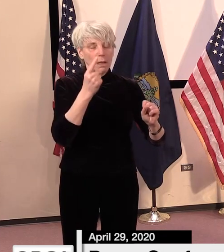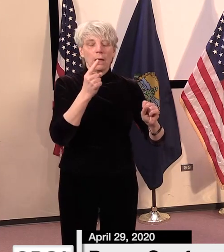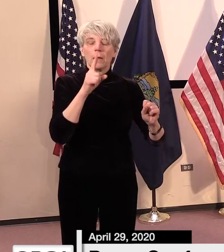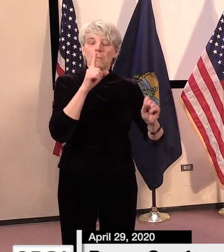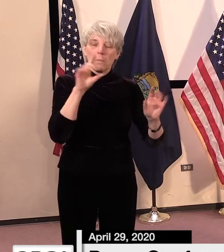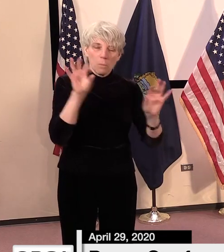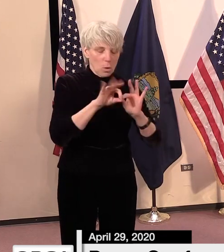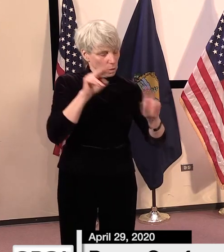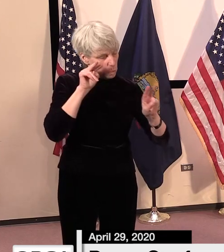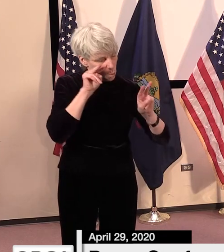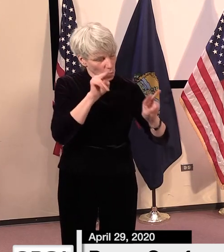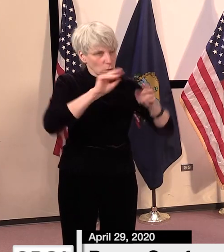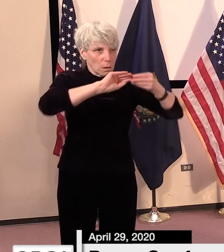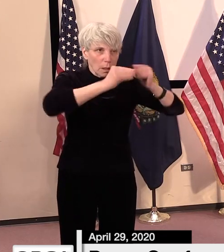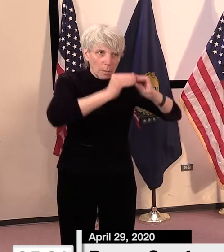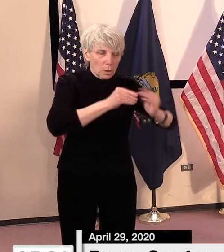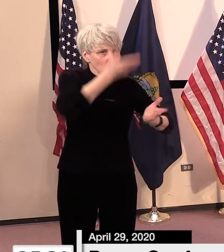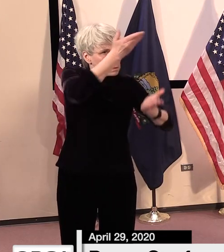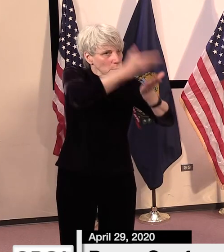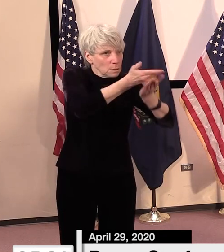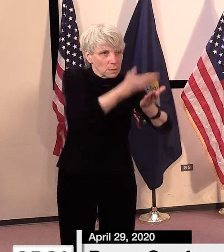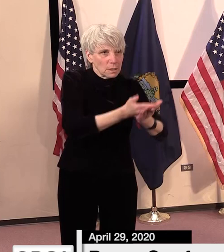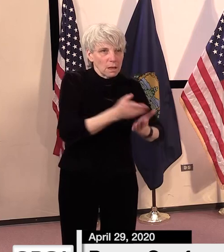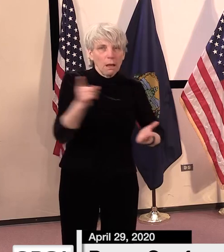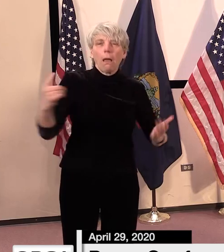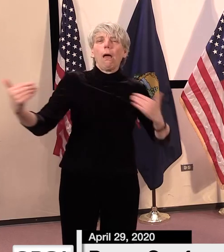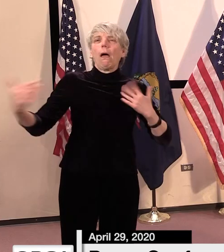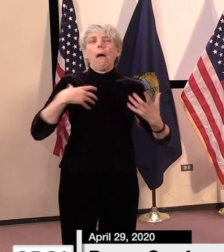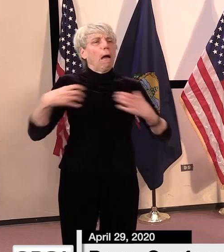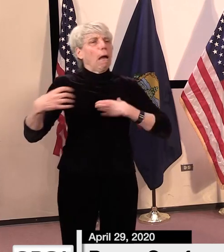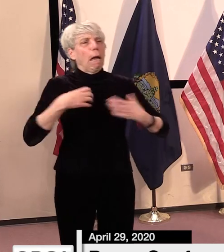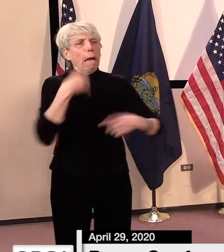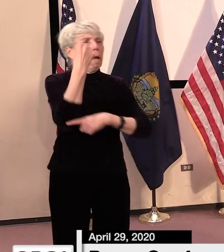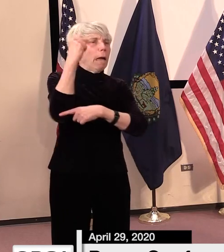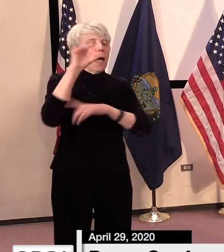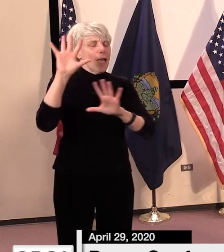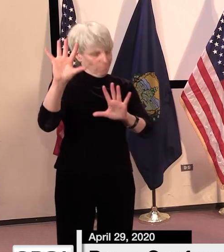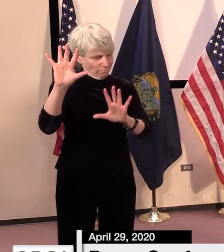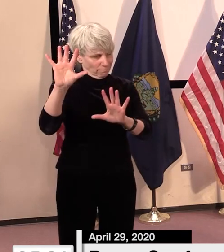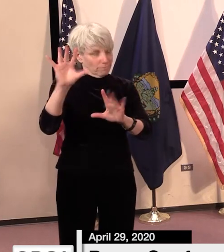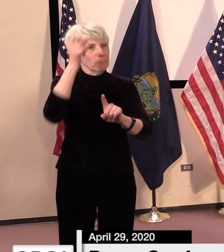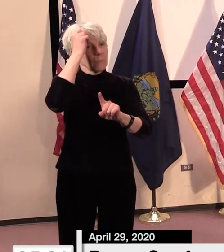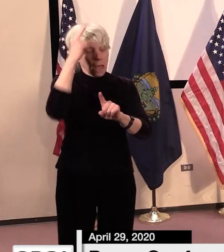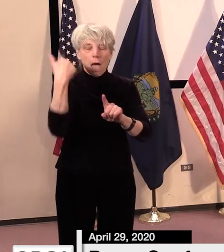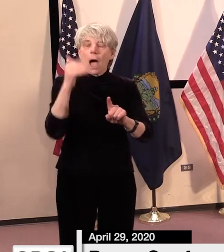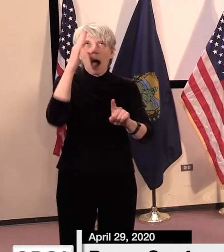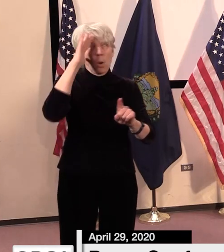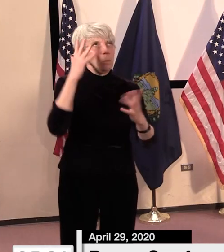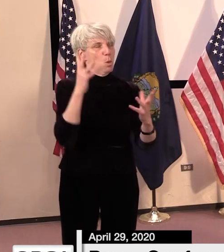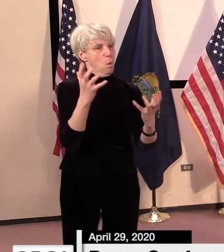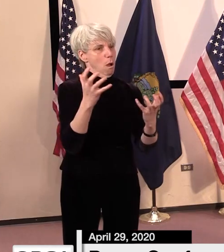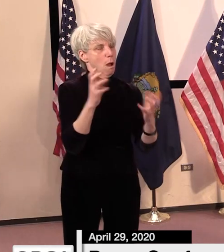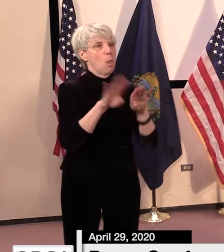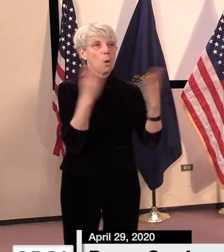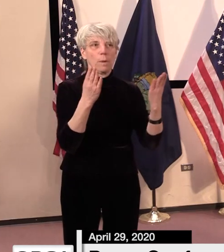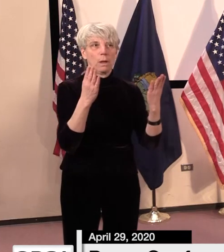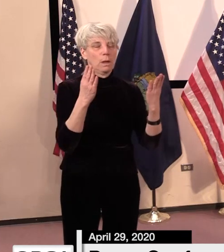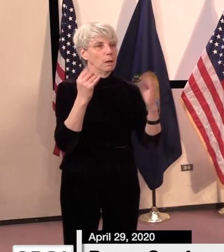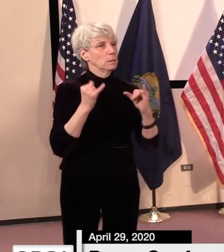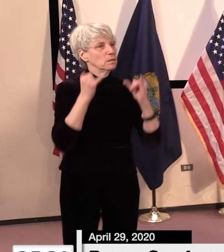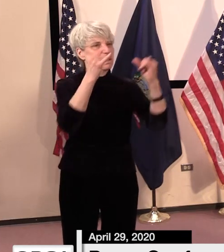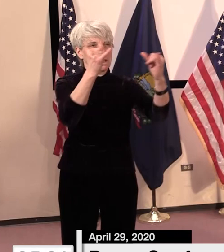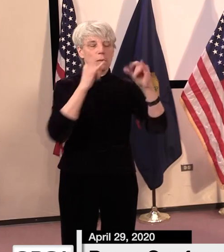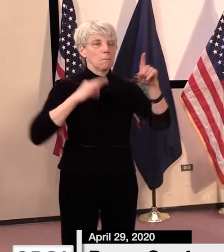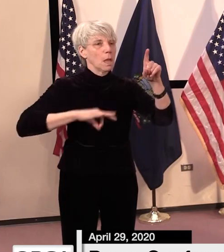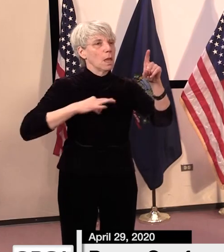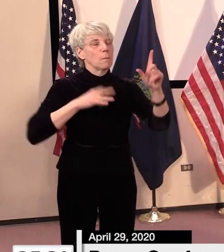on that, not on public pressure. And the public pressure is immense. And I know it was for Governor Mills. I know it is for other